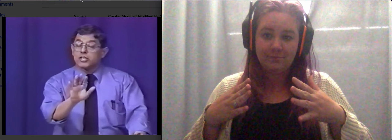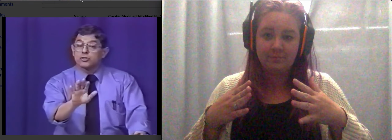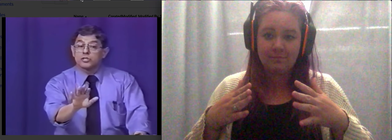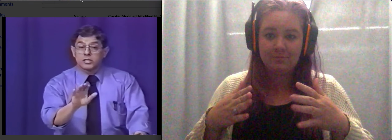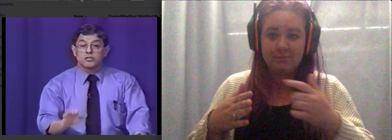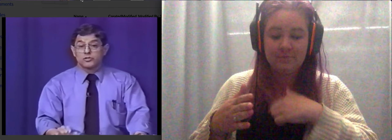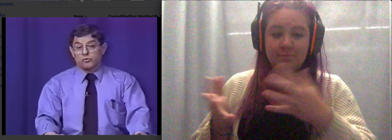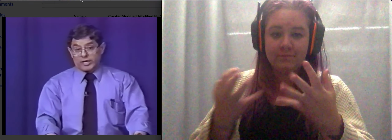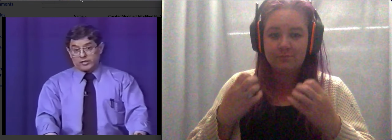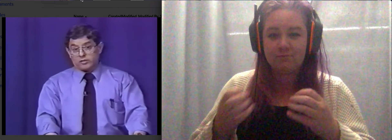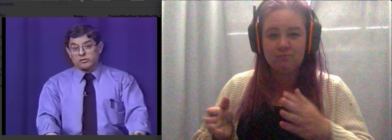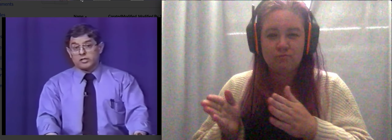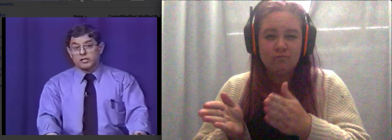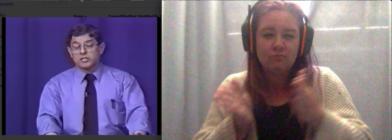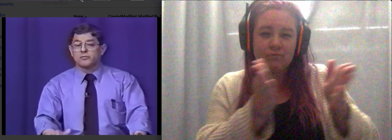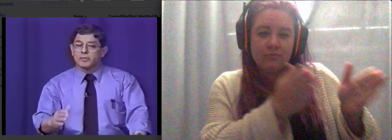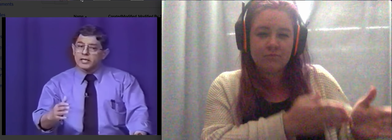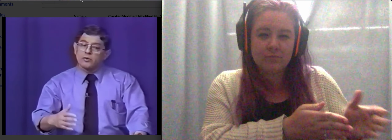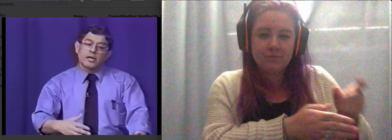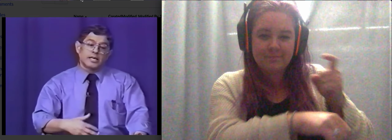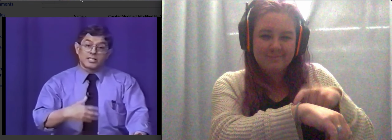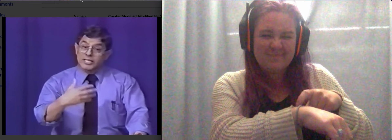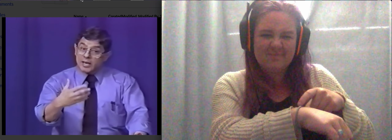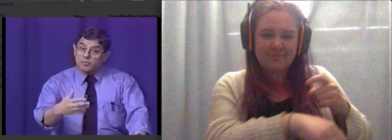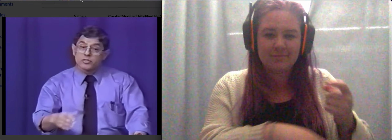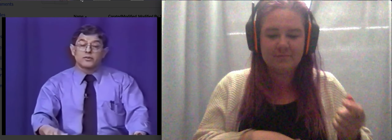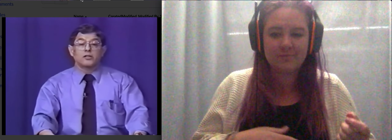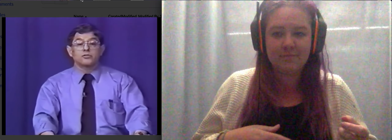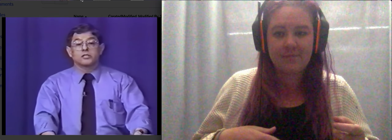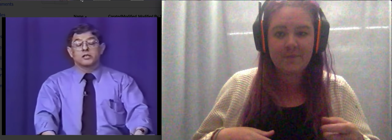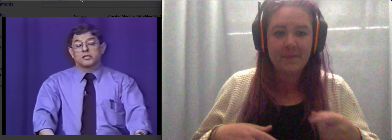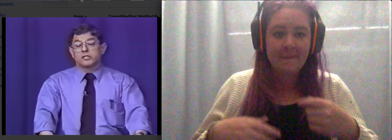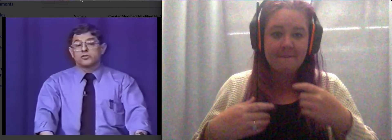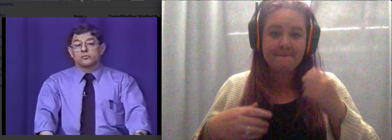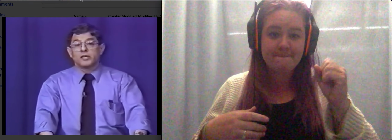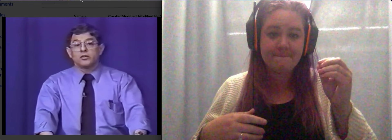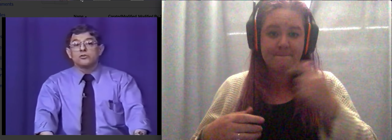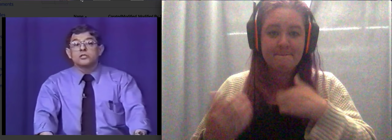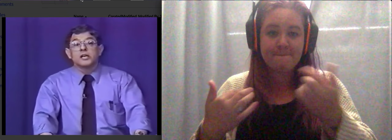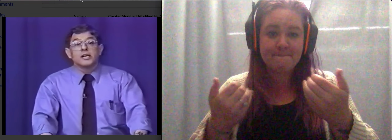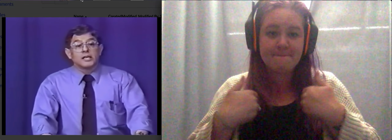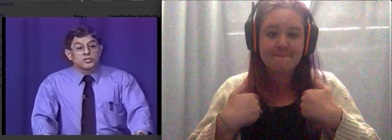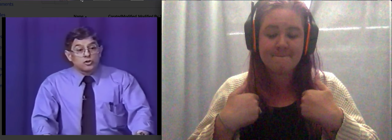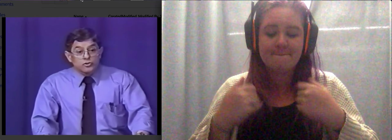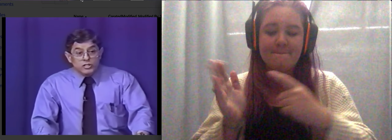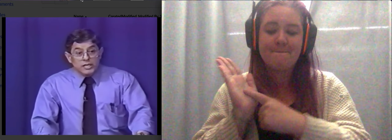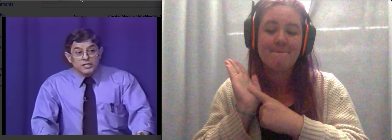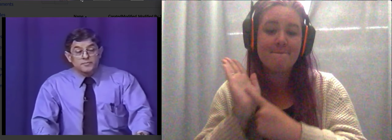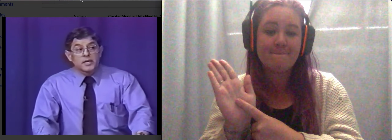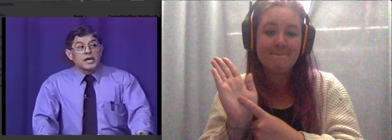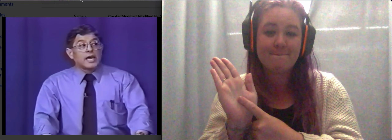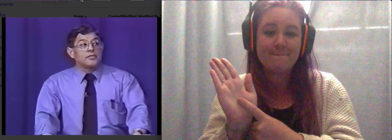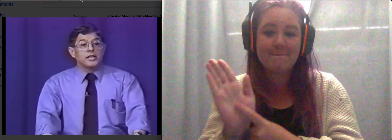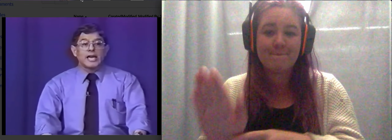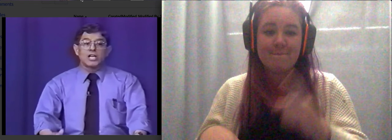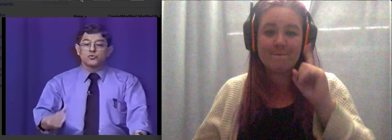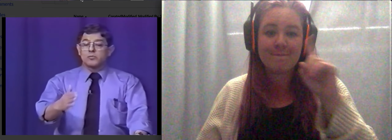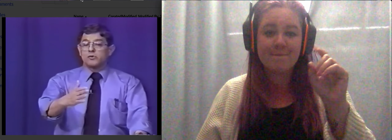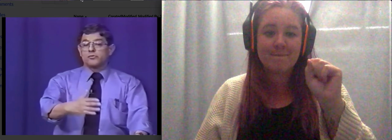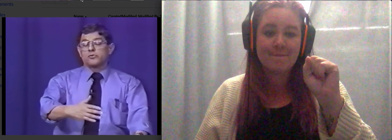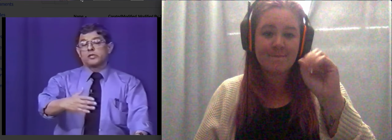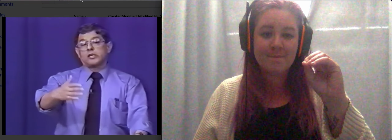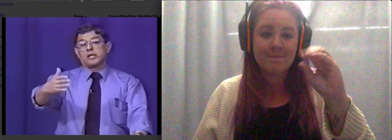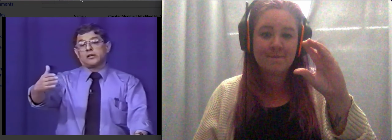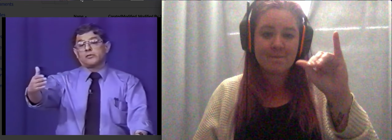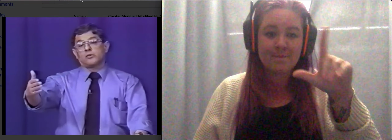skills directly to the kids, give them many examples of how those skills would be used in social studies. And then as we move through